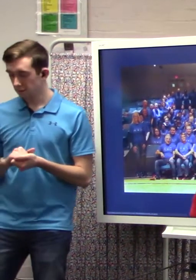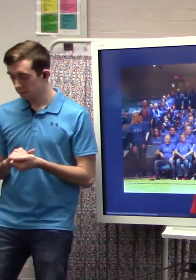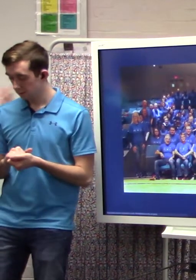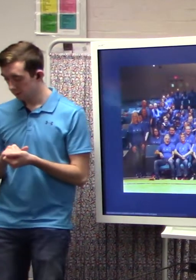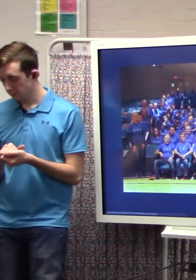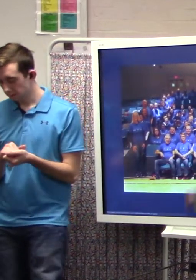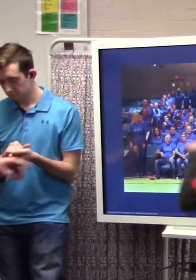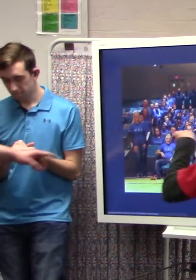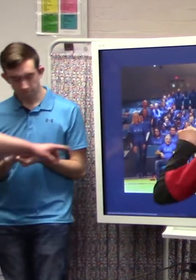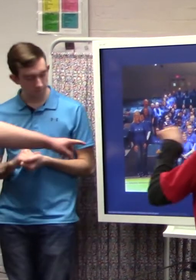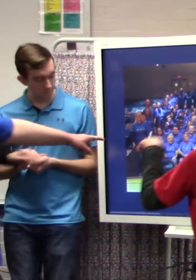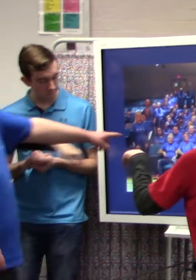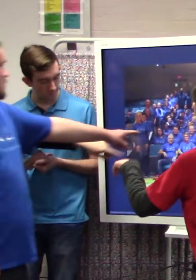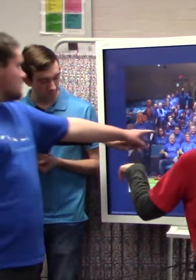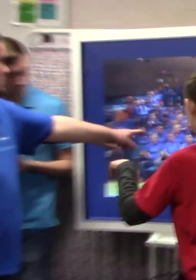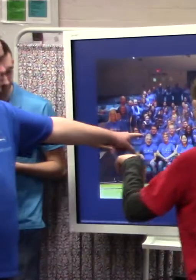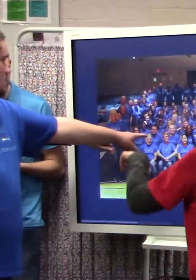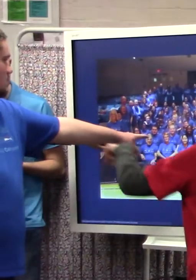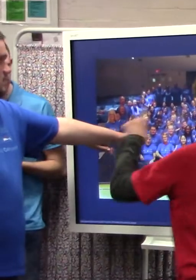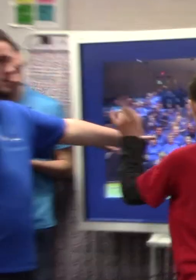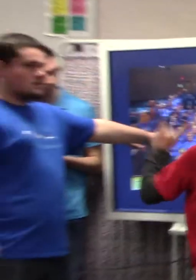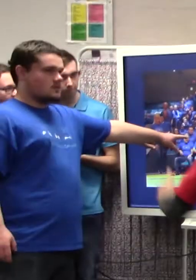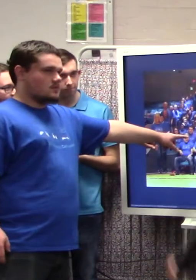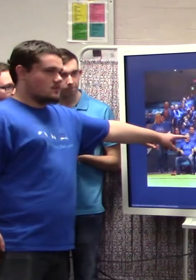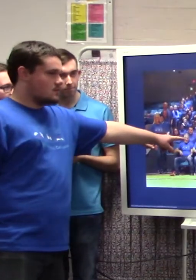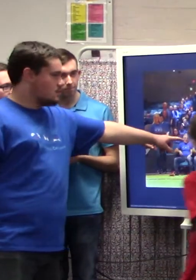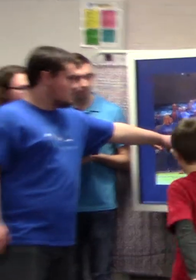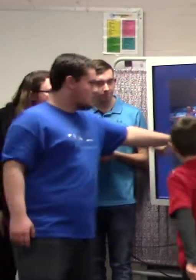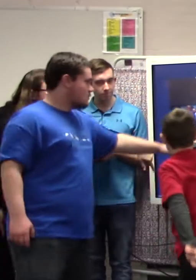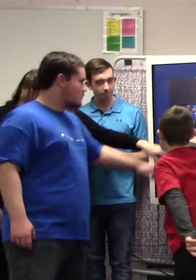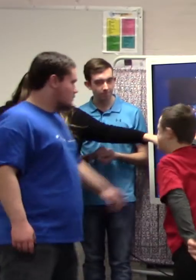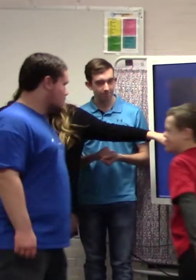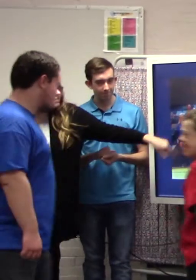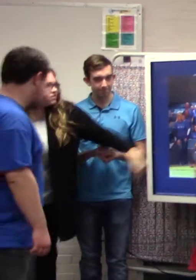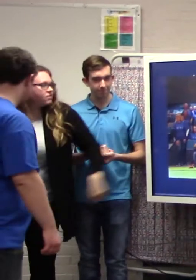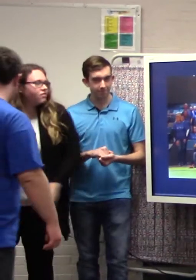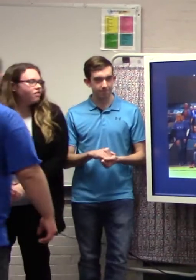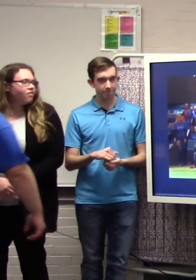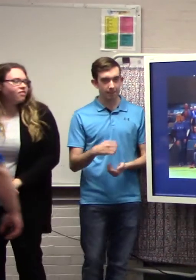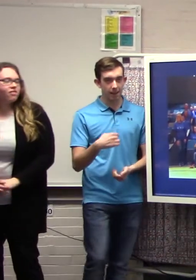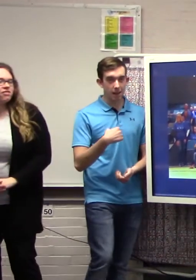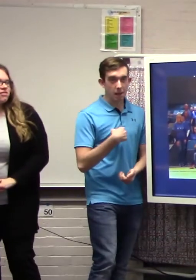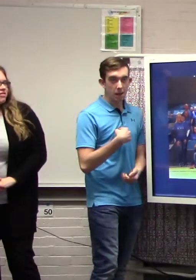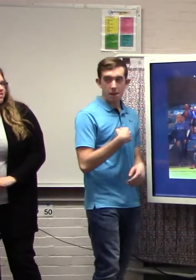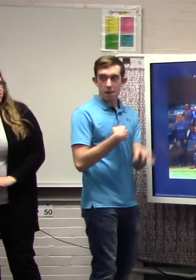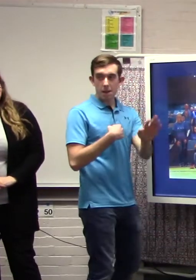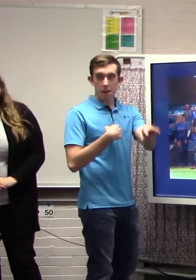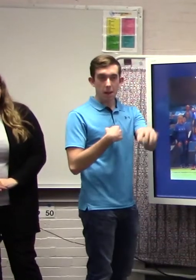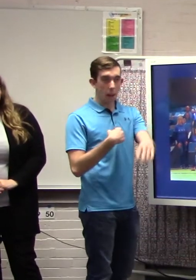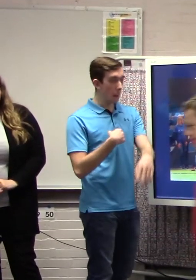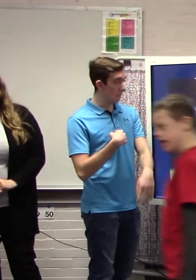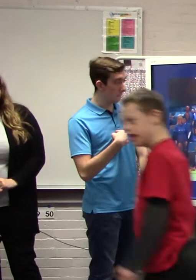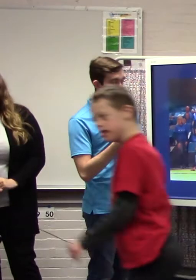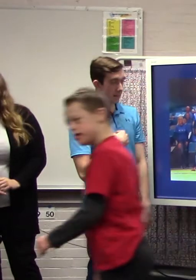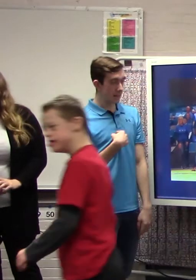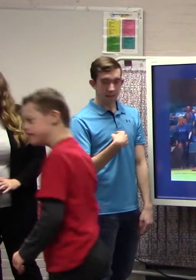So Tyler says, this is me. Rena says, that's me. Over there. And Cam is saying, wait, one